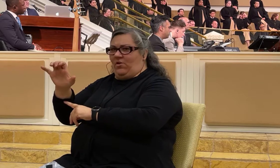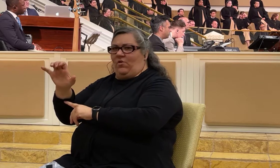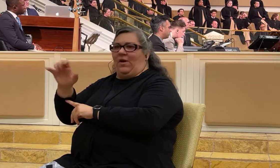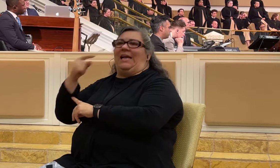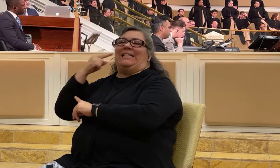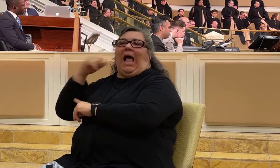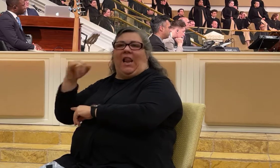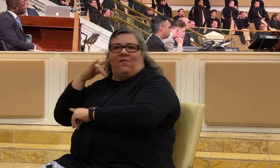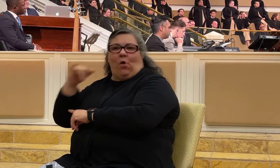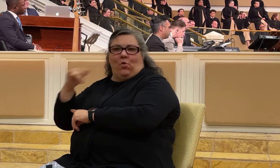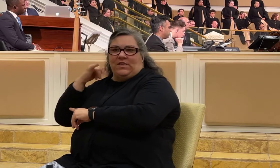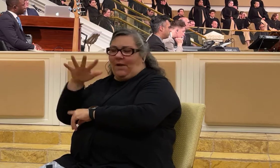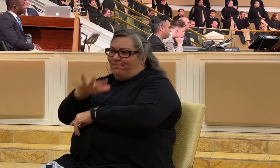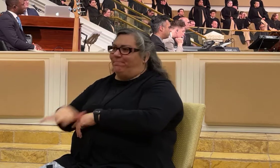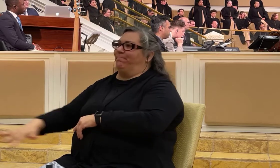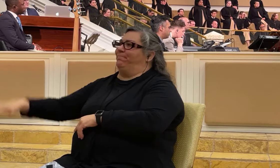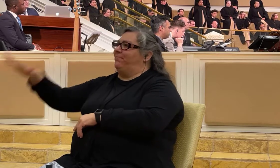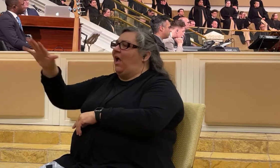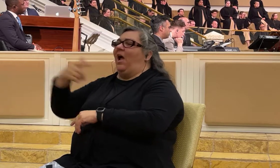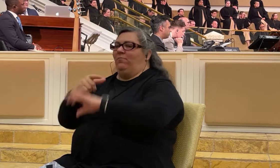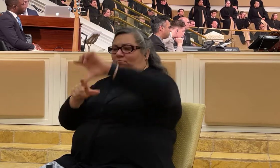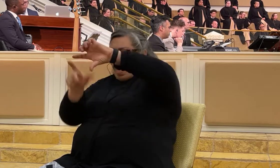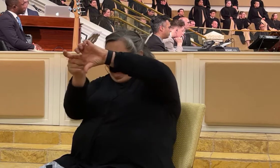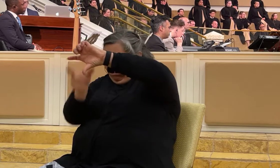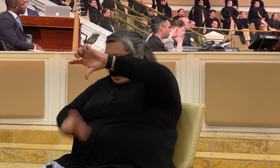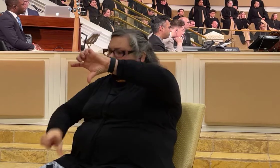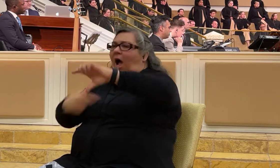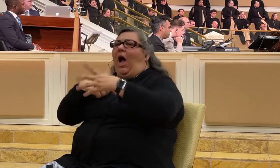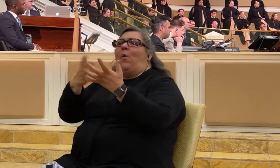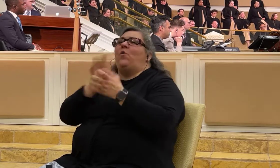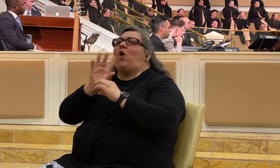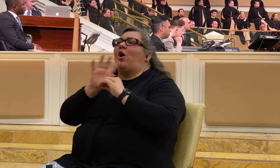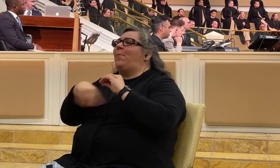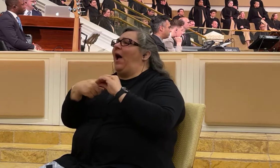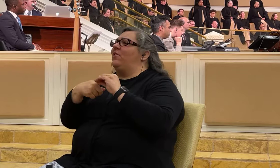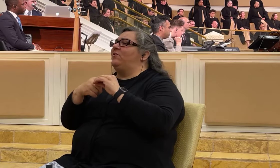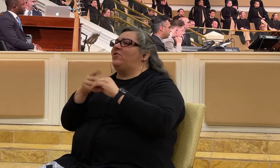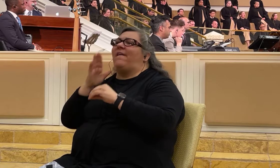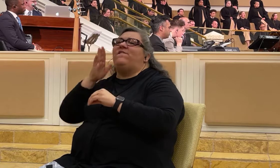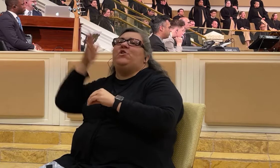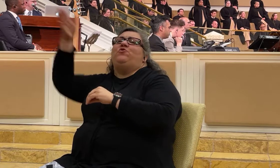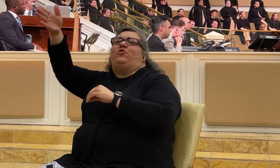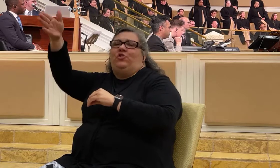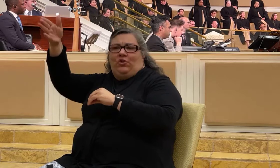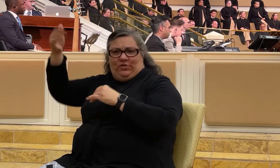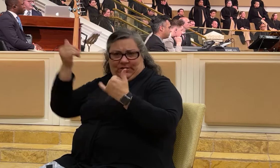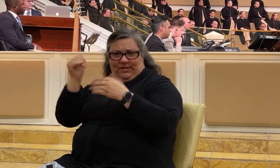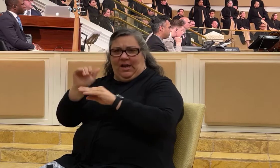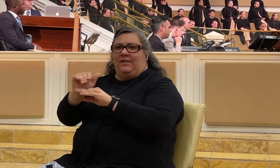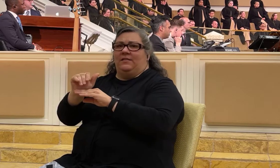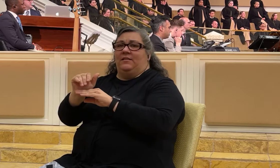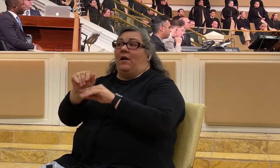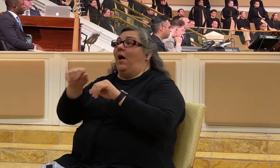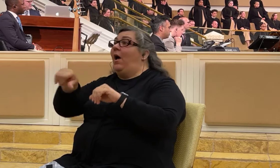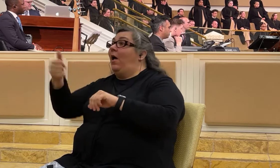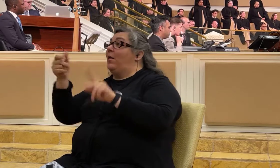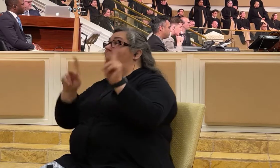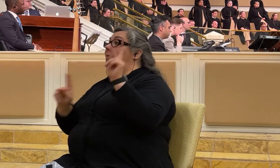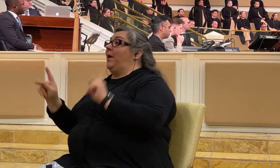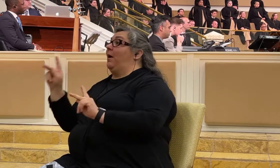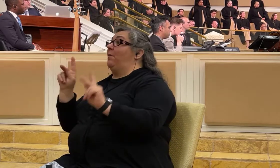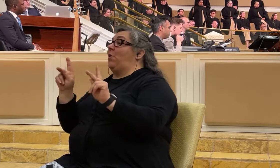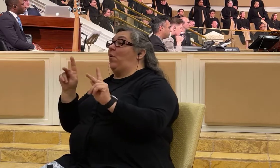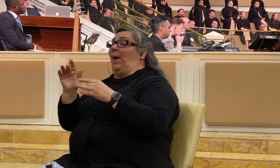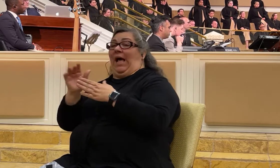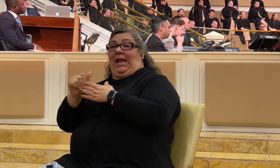about California tonight. I want to talk about the future of all of it tonight. Amen. While other people